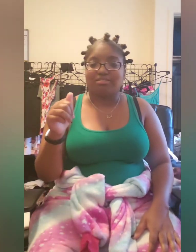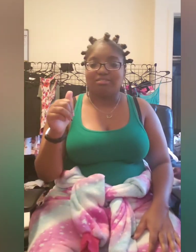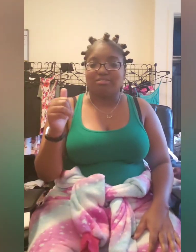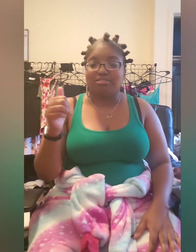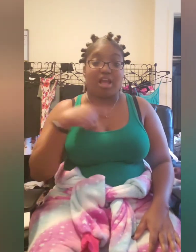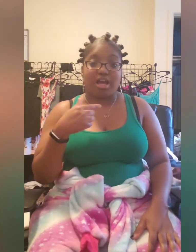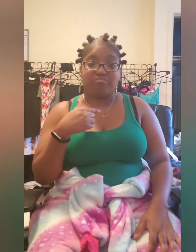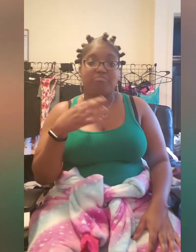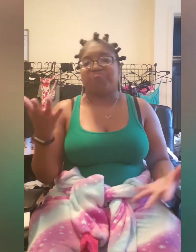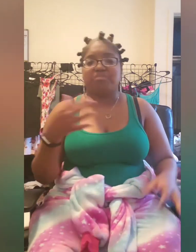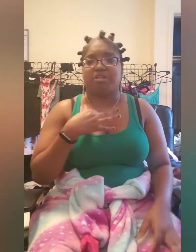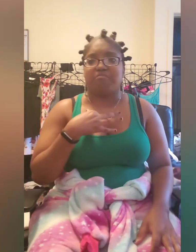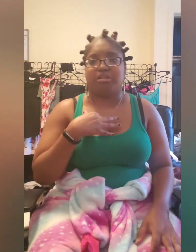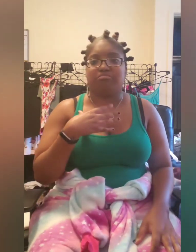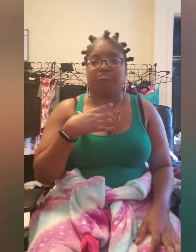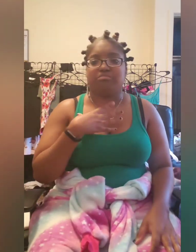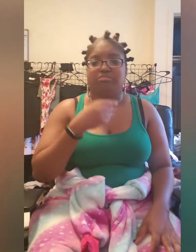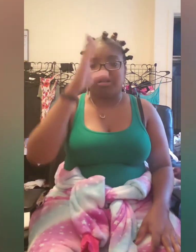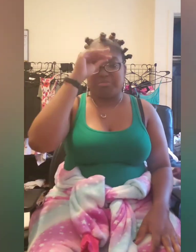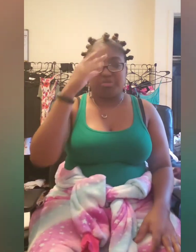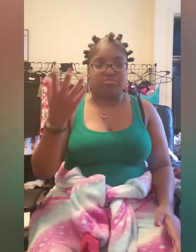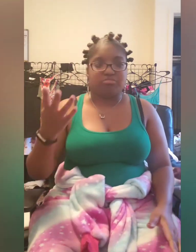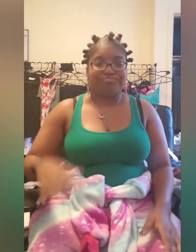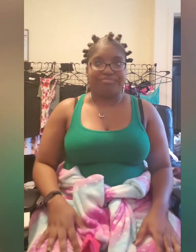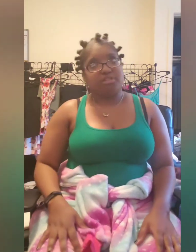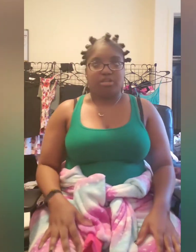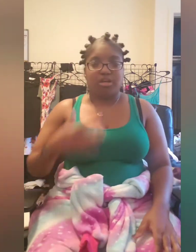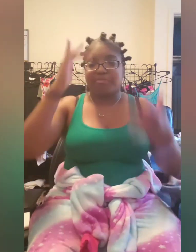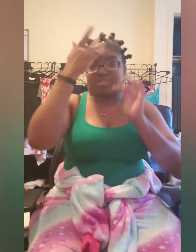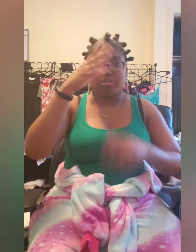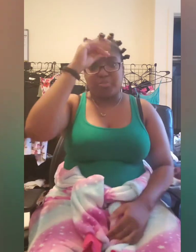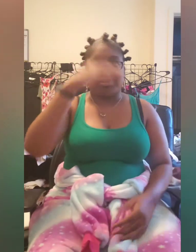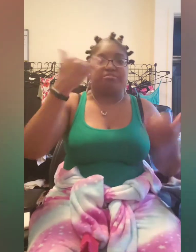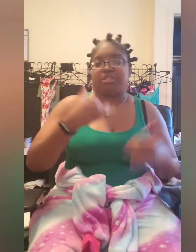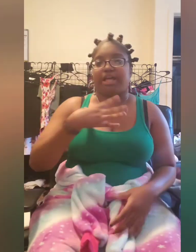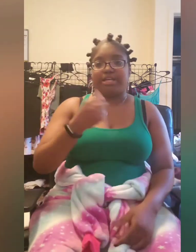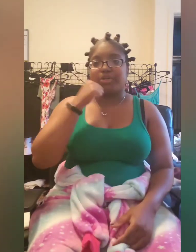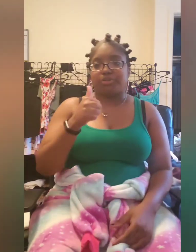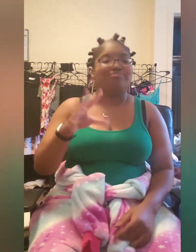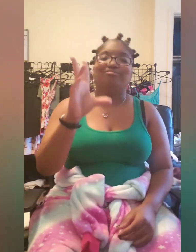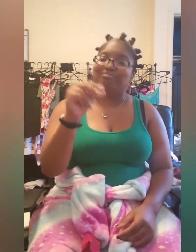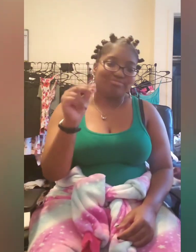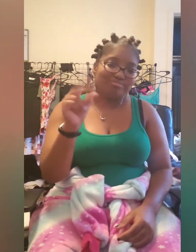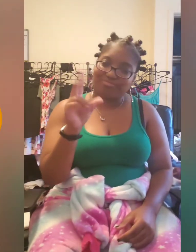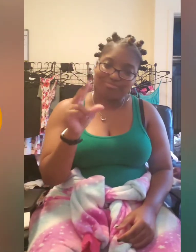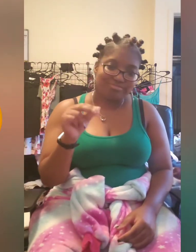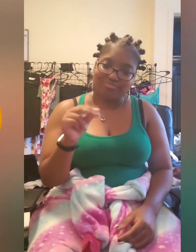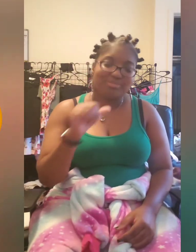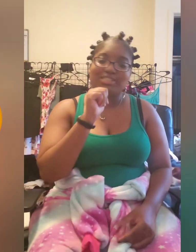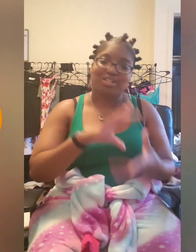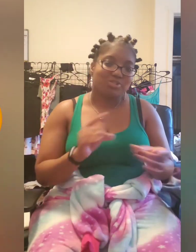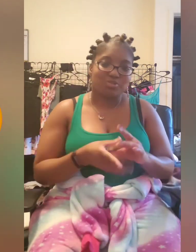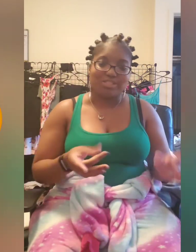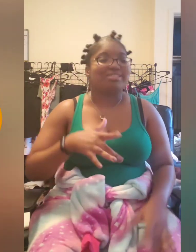Um, I don't want to say I was born gay, but I probably was born gay. I feel I was born gay. I liked girls from jump. Um,